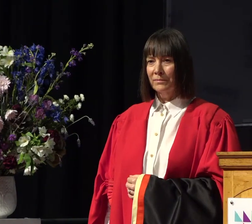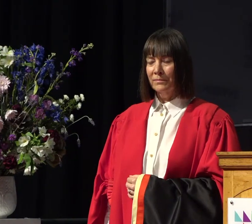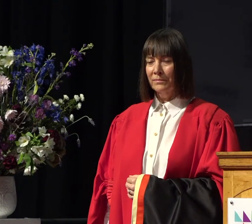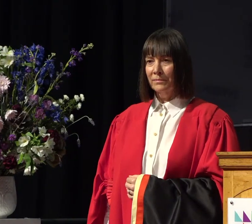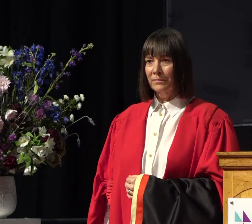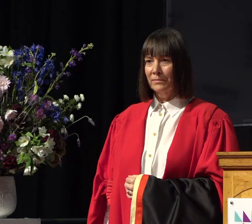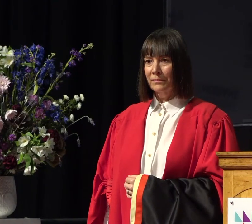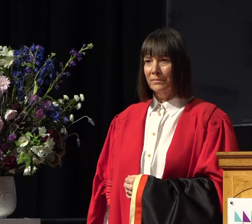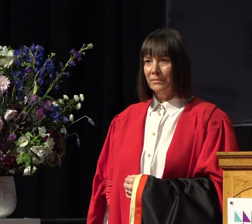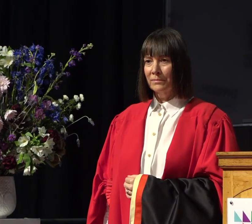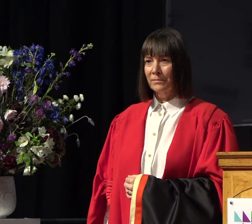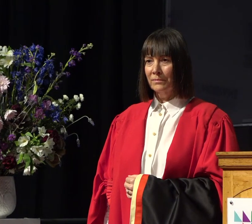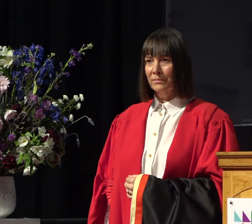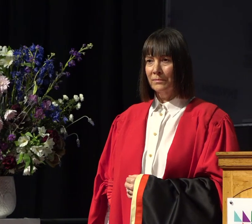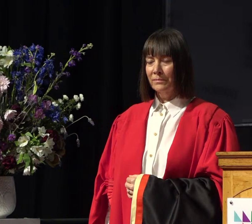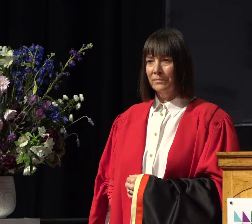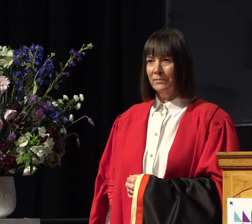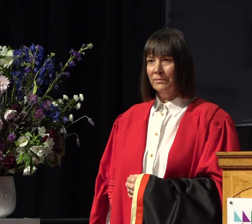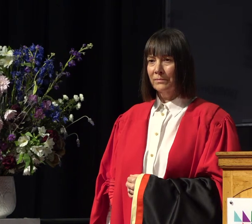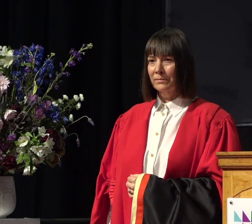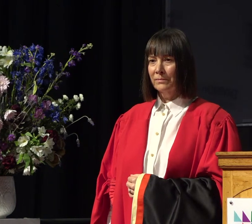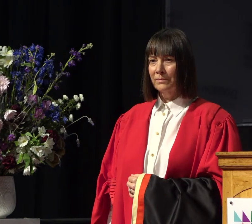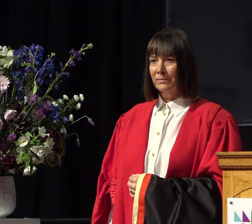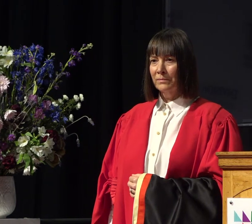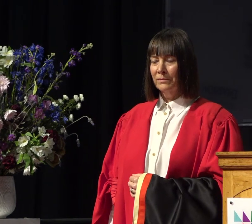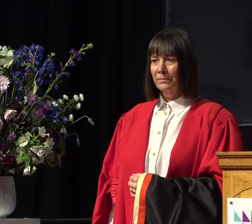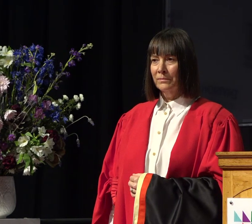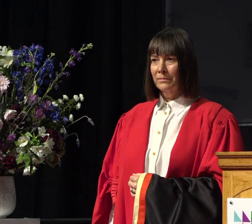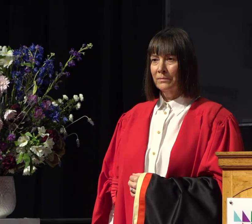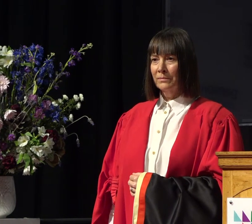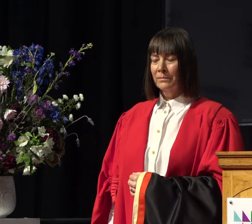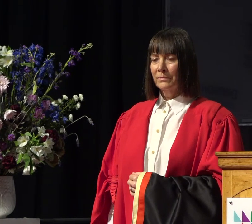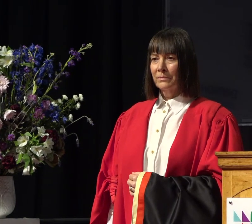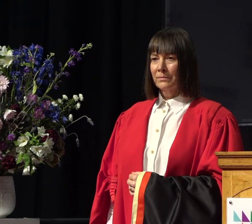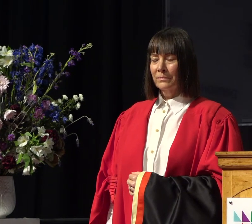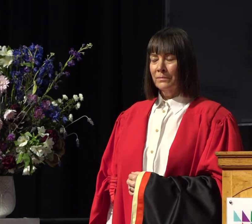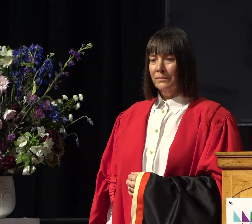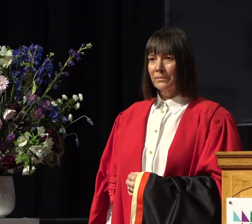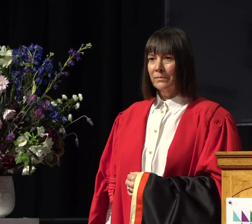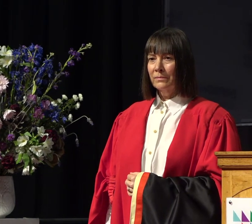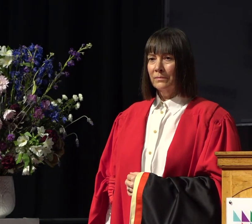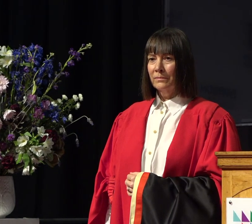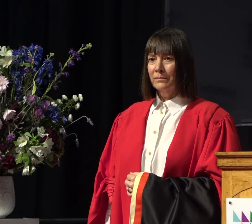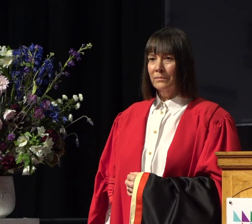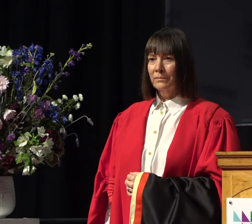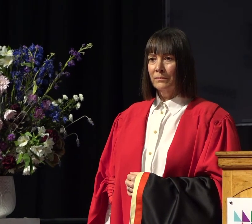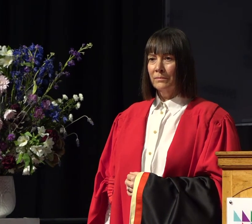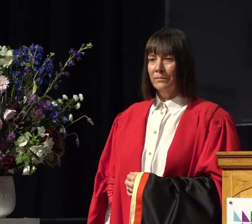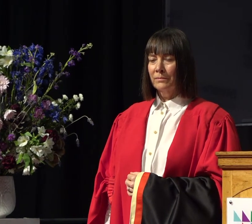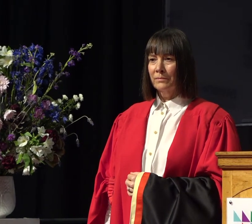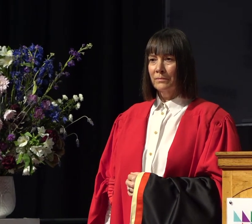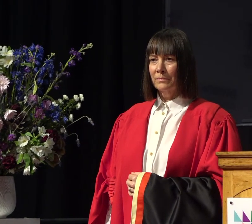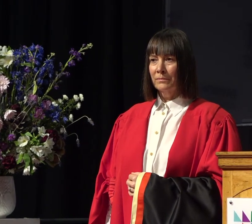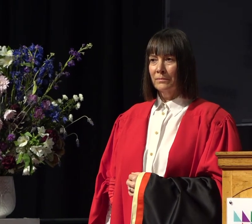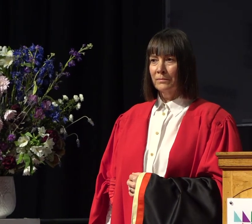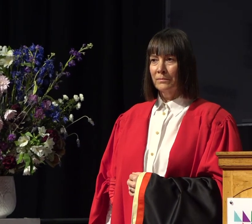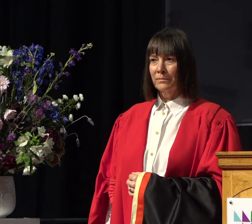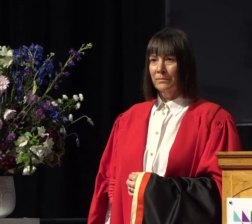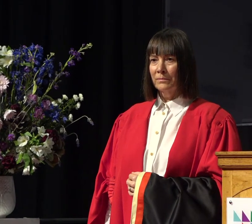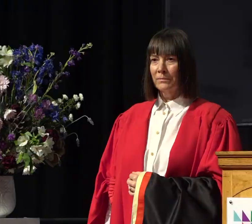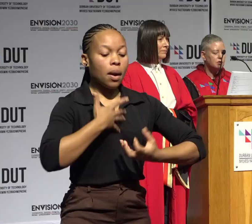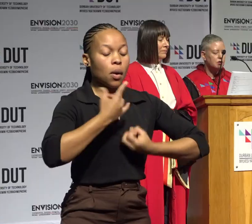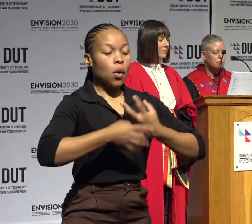creative engagement from the start, ending with the invitation to use the kit to unlock the poetry collection of